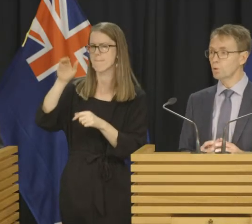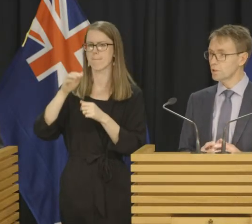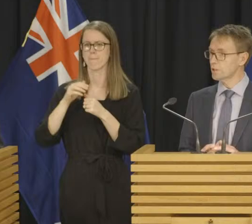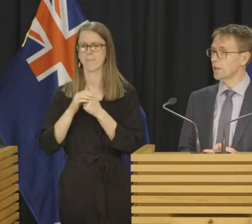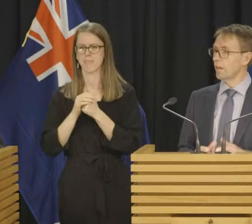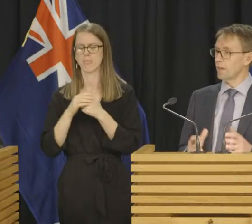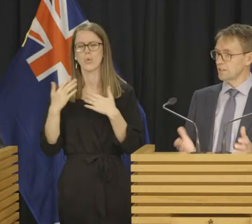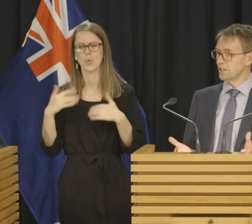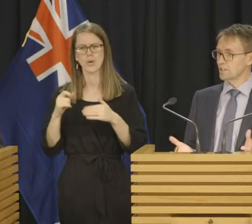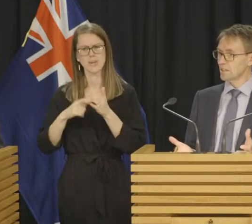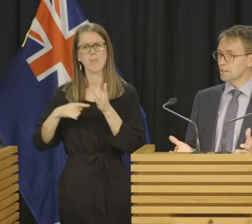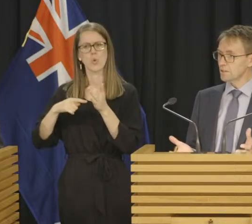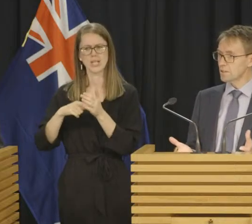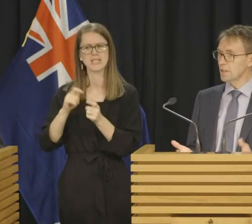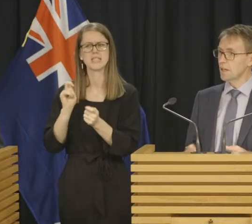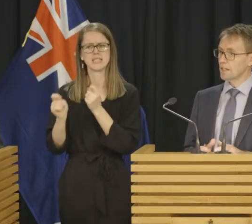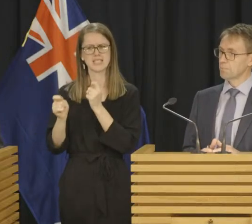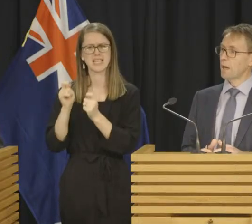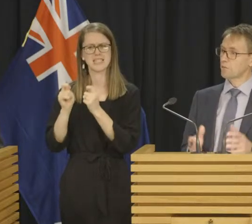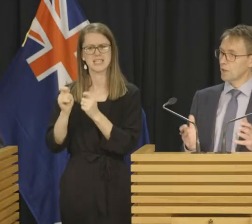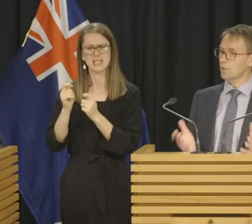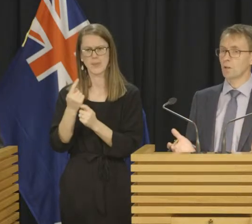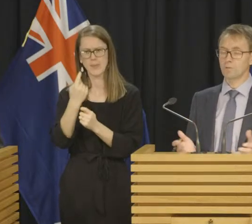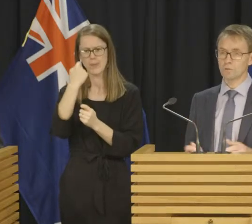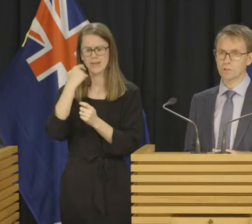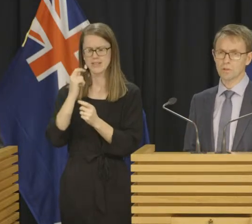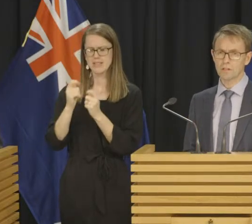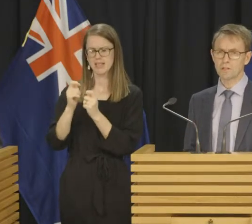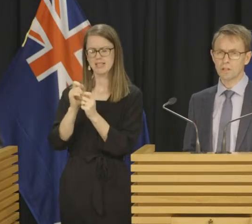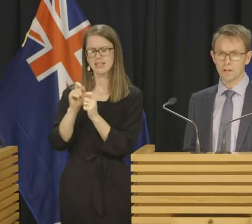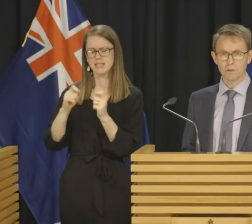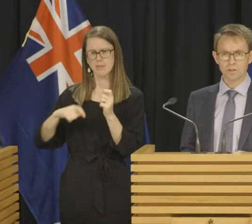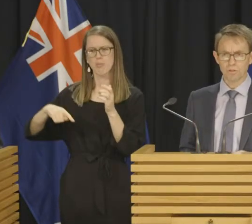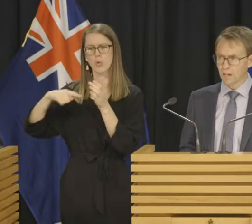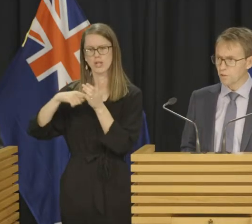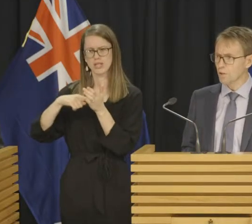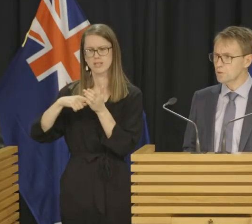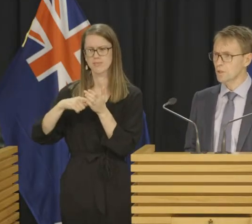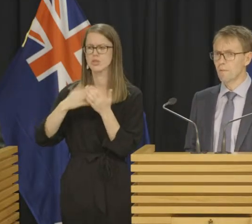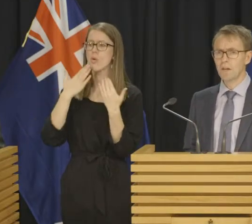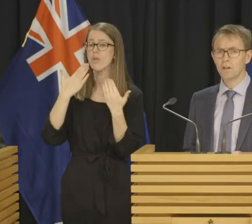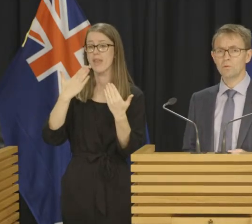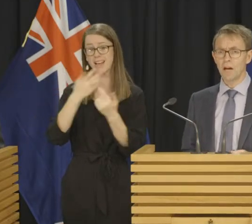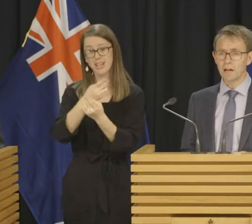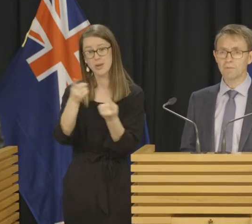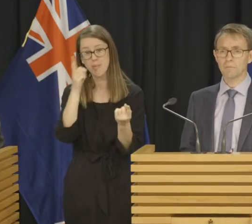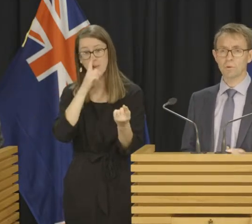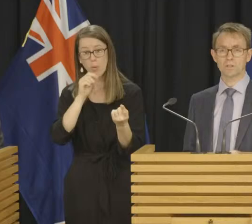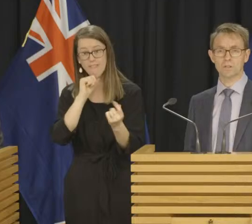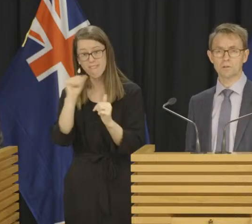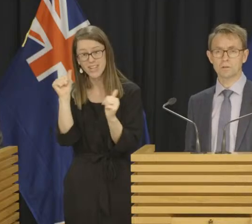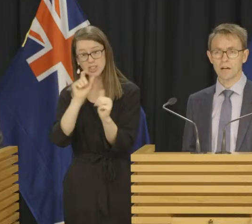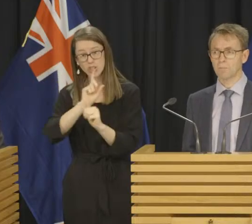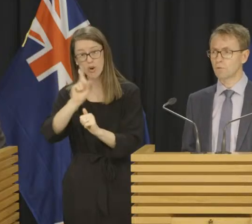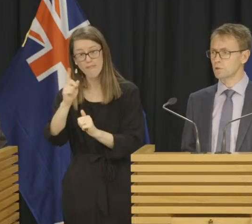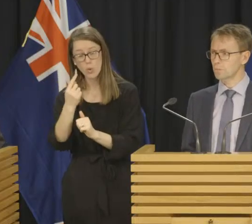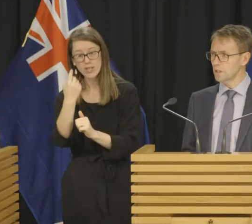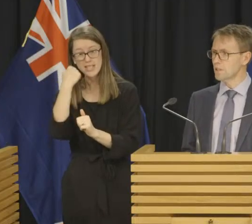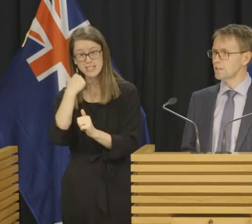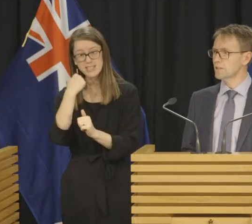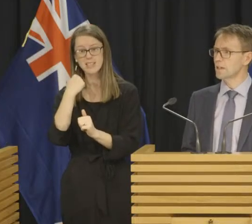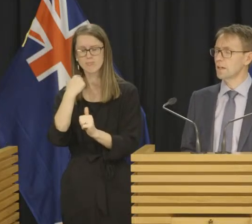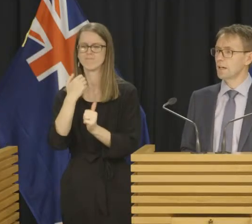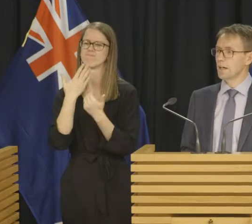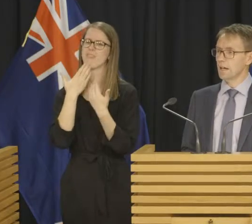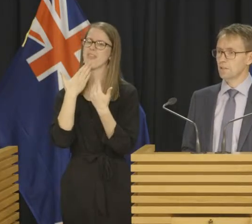how important that testing is as part of our overall strategy, and I want to thank those who have and will continue to come forward to